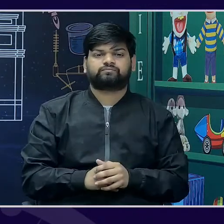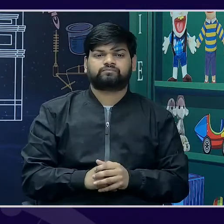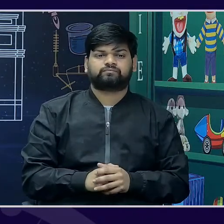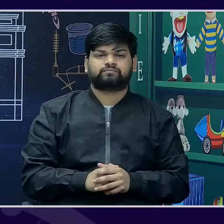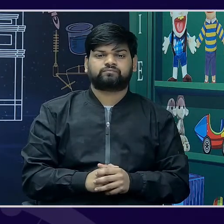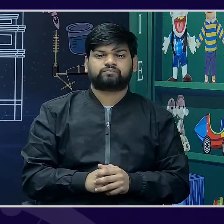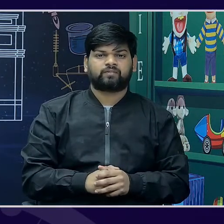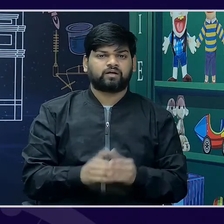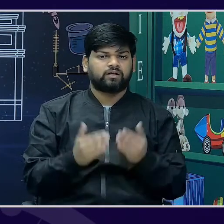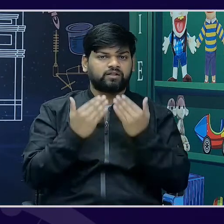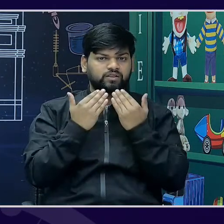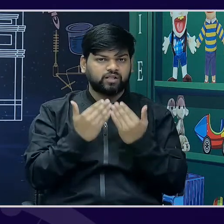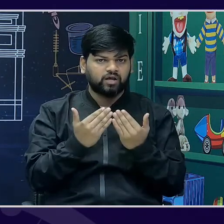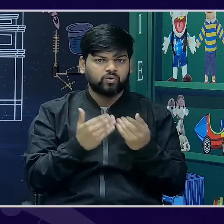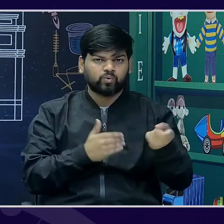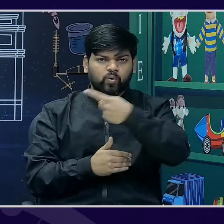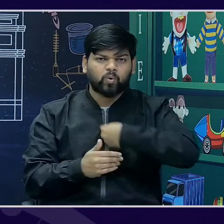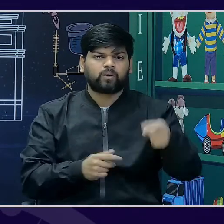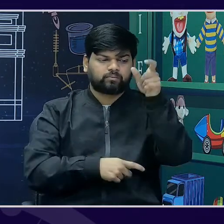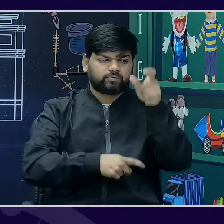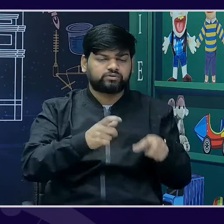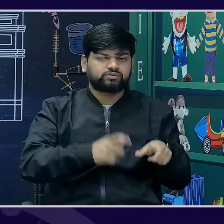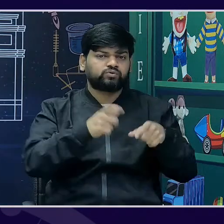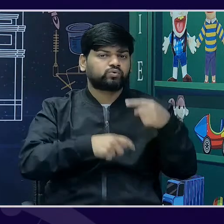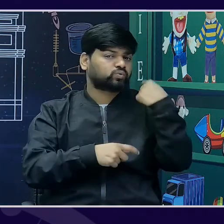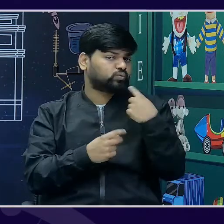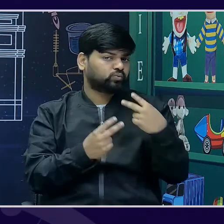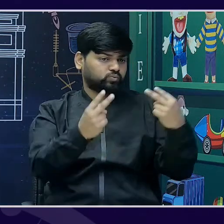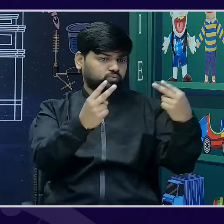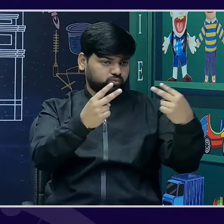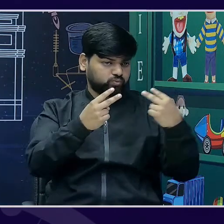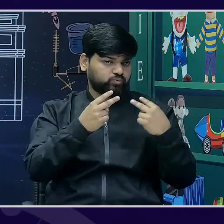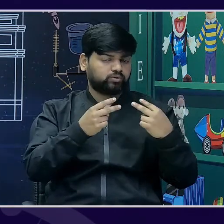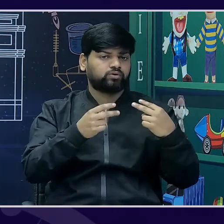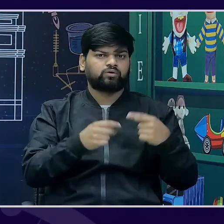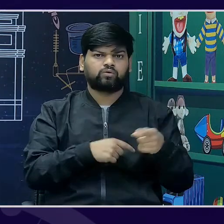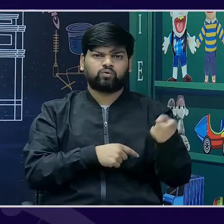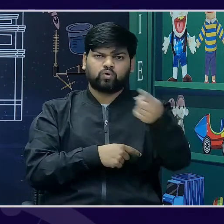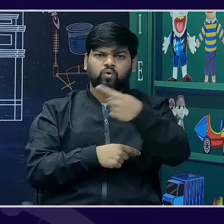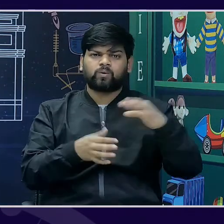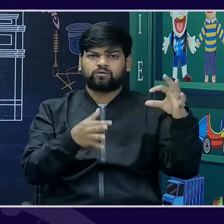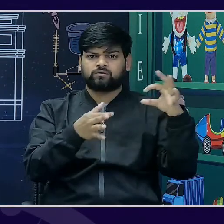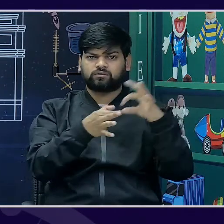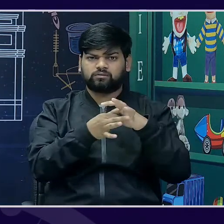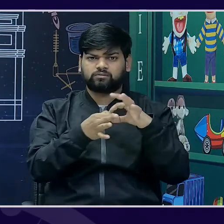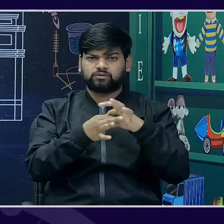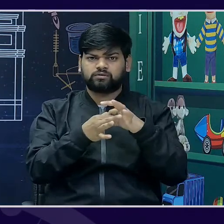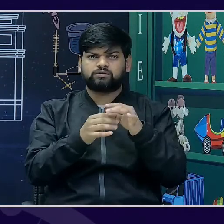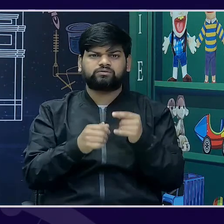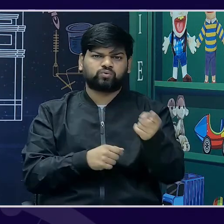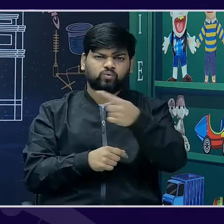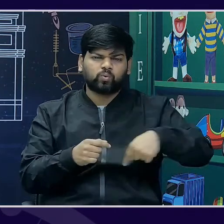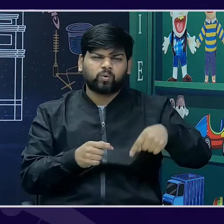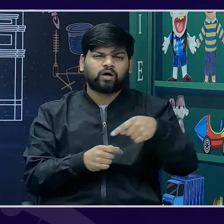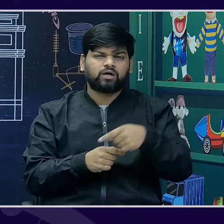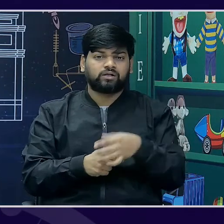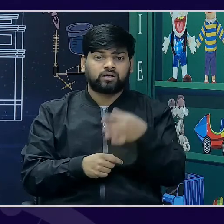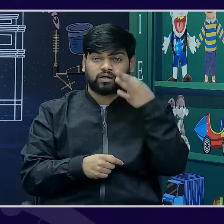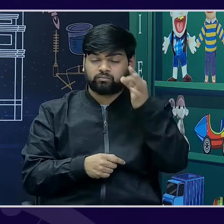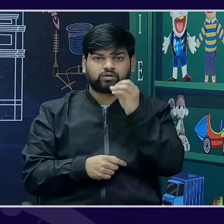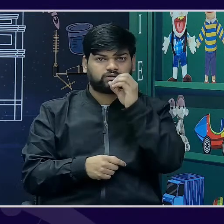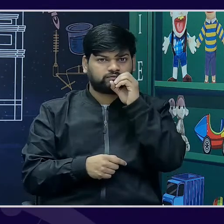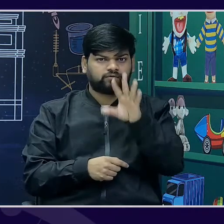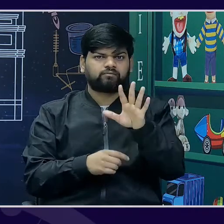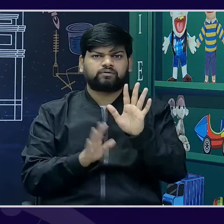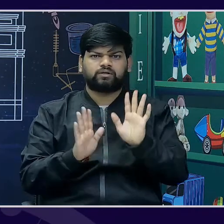all the viewers who have connected with us for this particular conversation. Here I have a very special information for all of you. As you